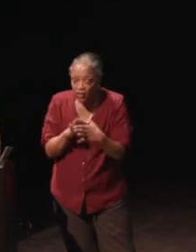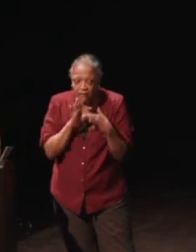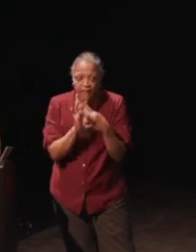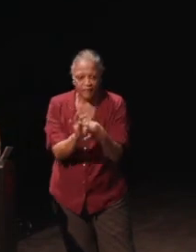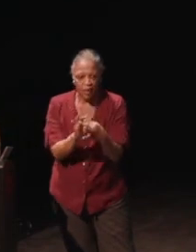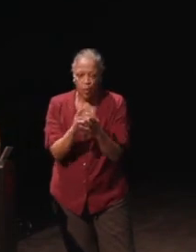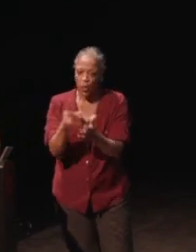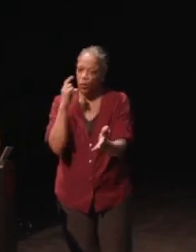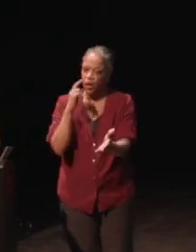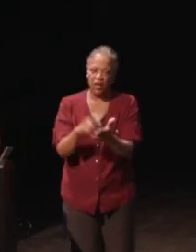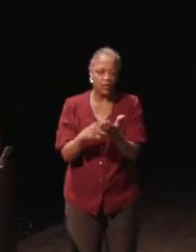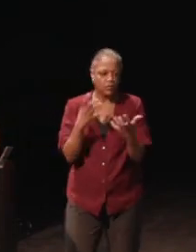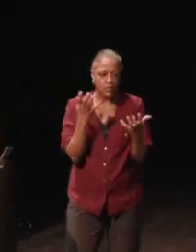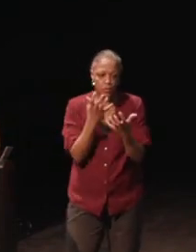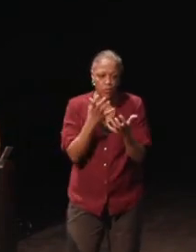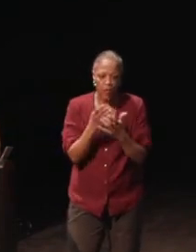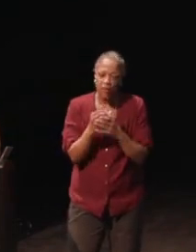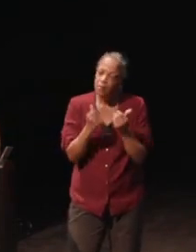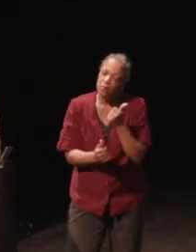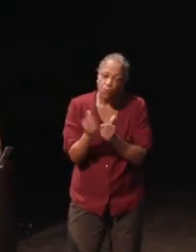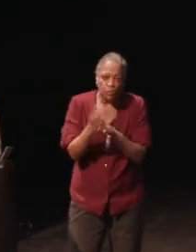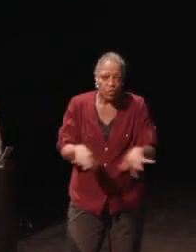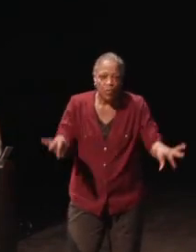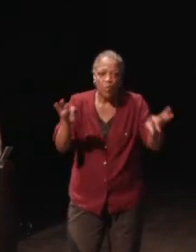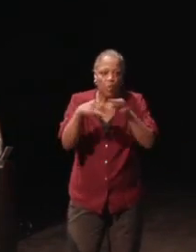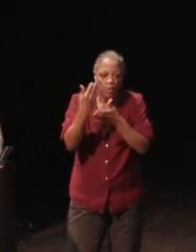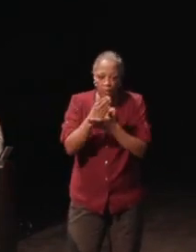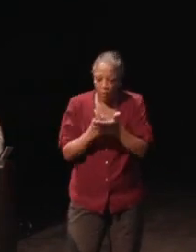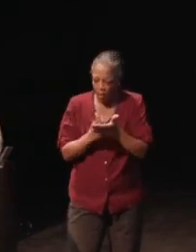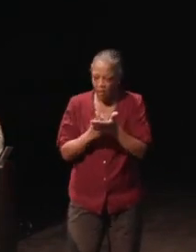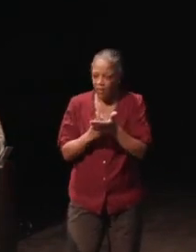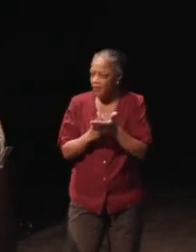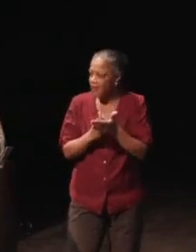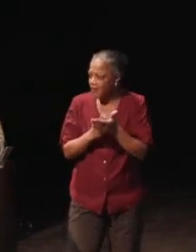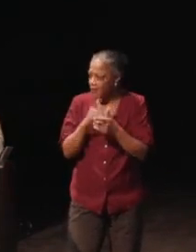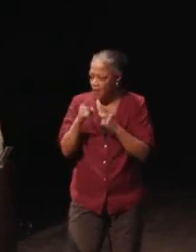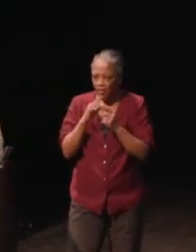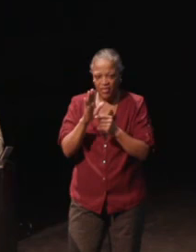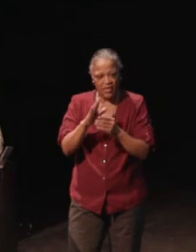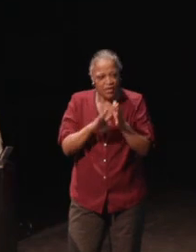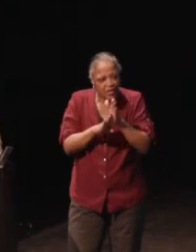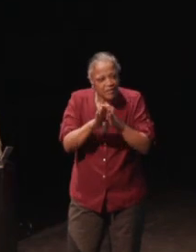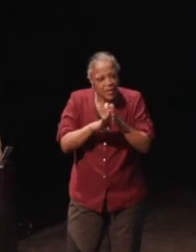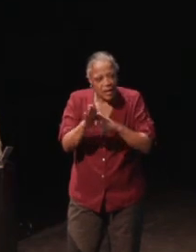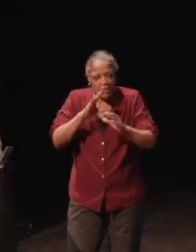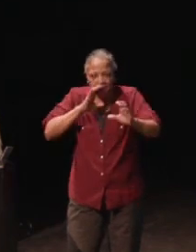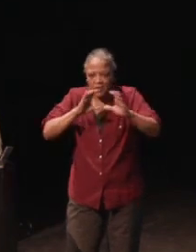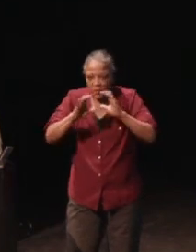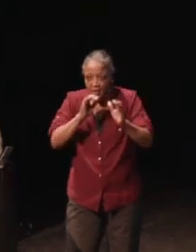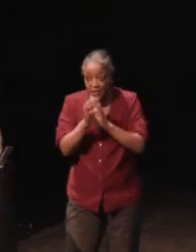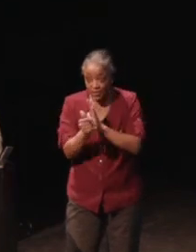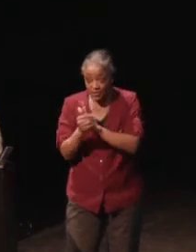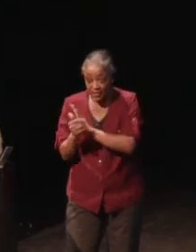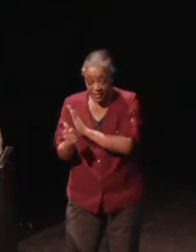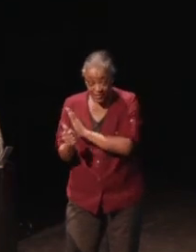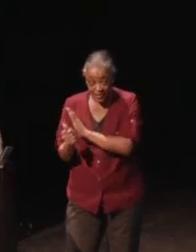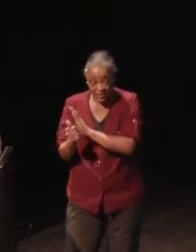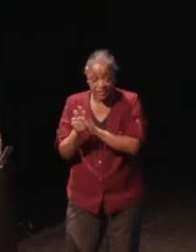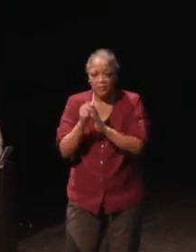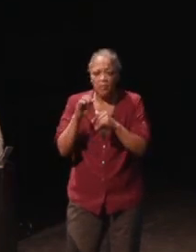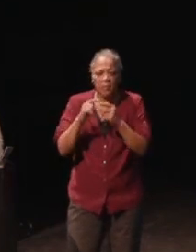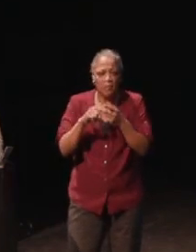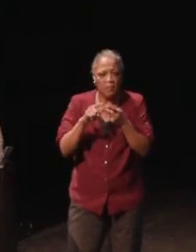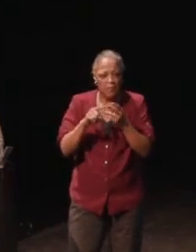we recognize as being one of the most important aspects about their developing communication skills,